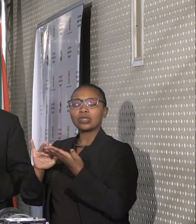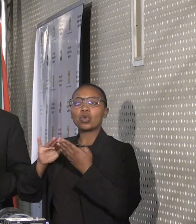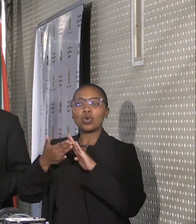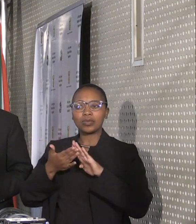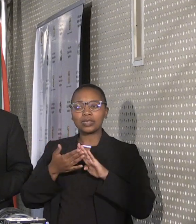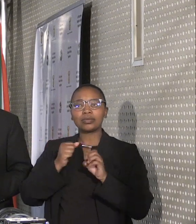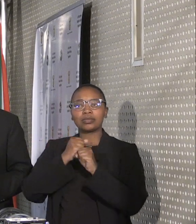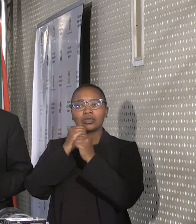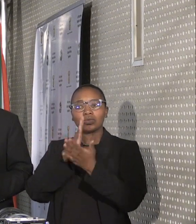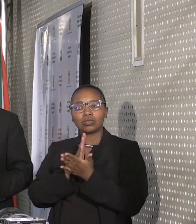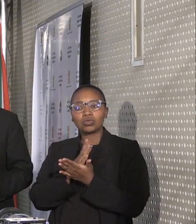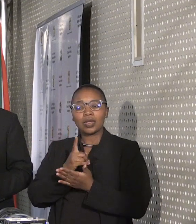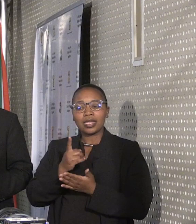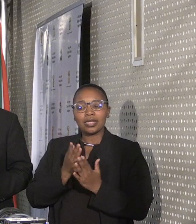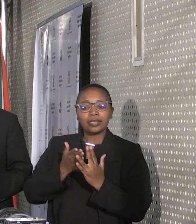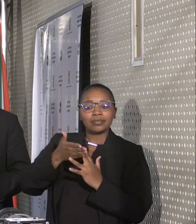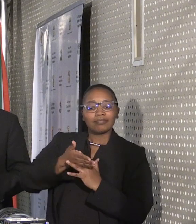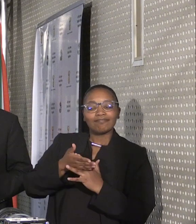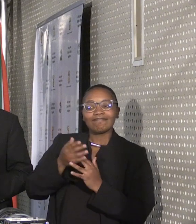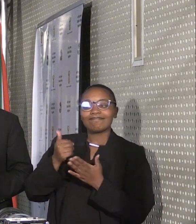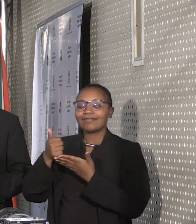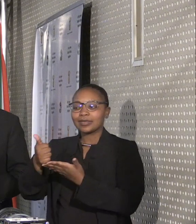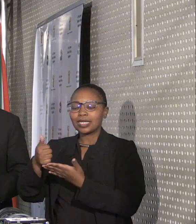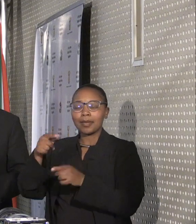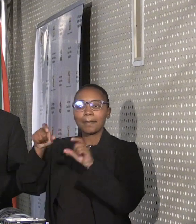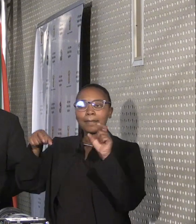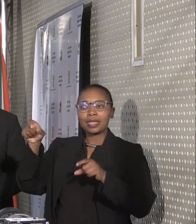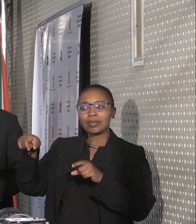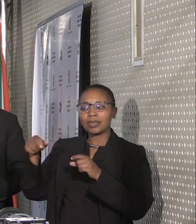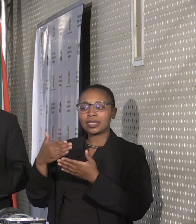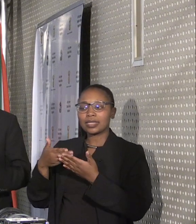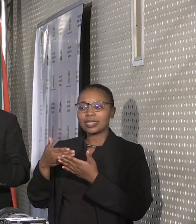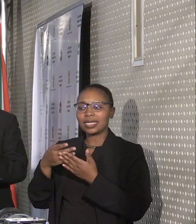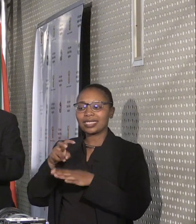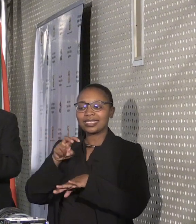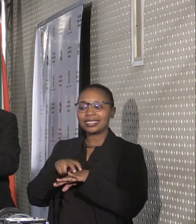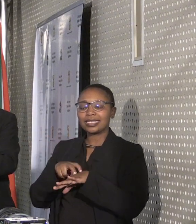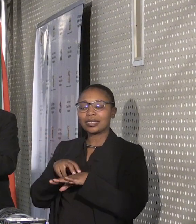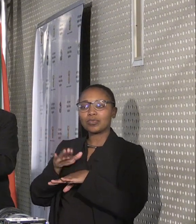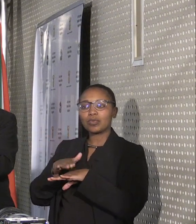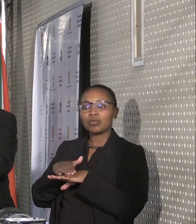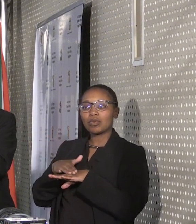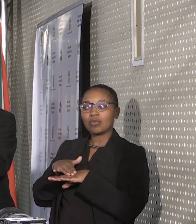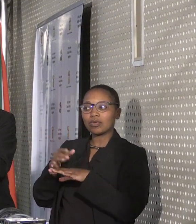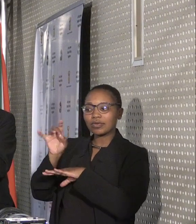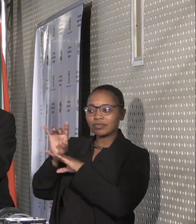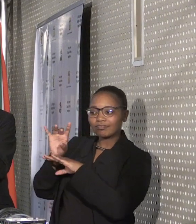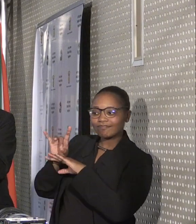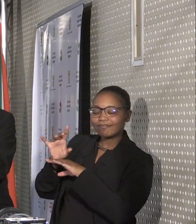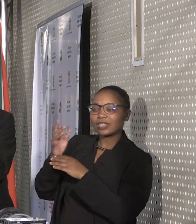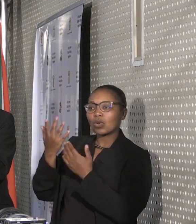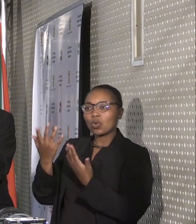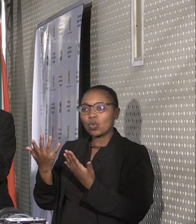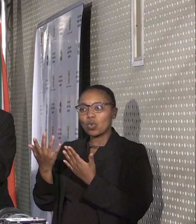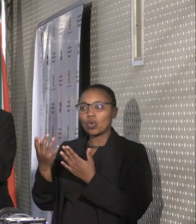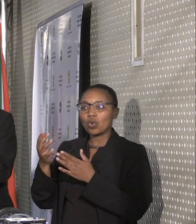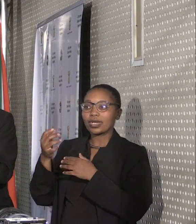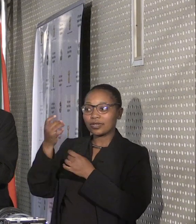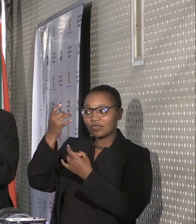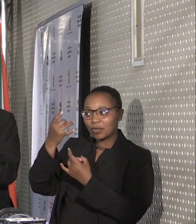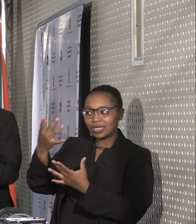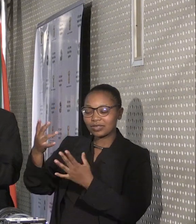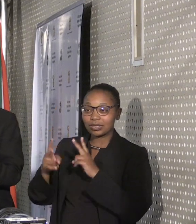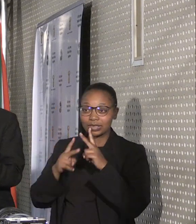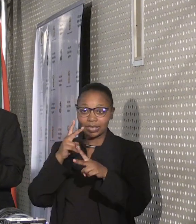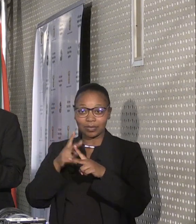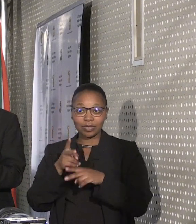the payment of grants and to assist recipients who may require further guidance and assistance. Siyaphinda futhi